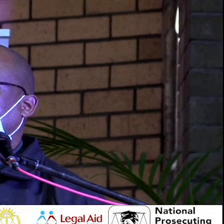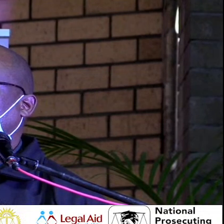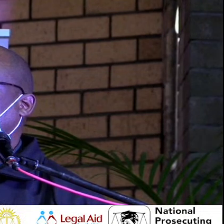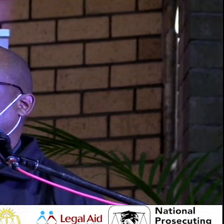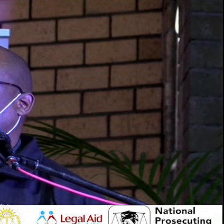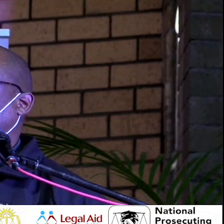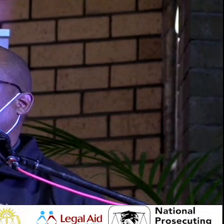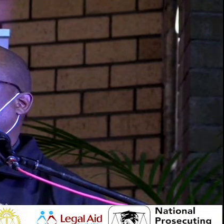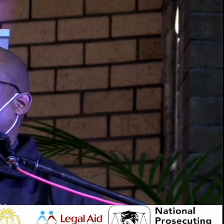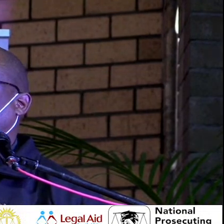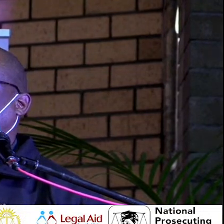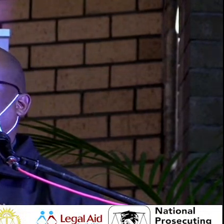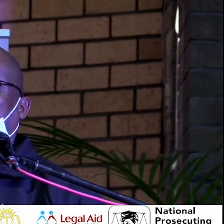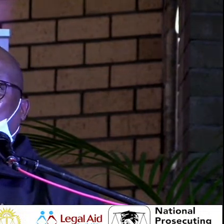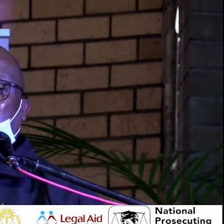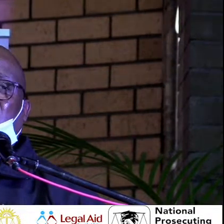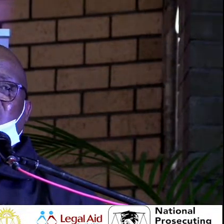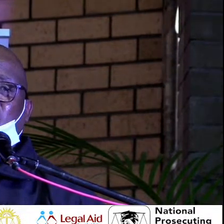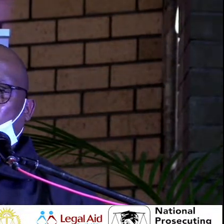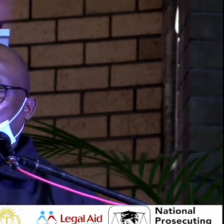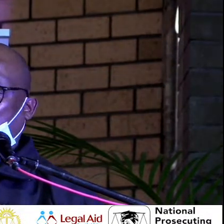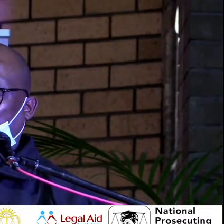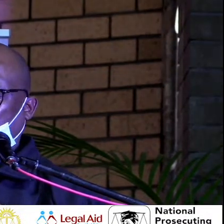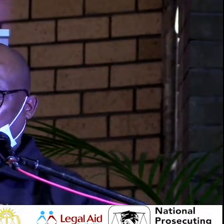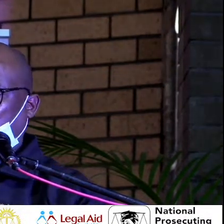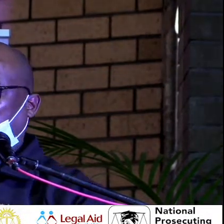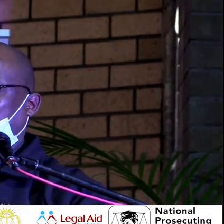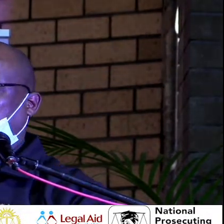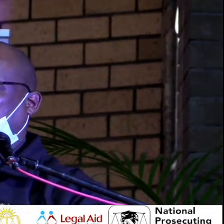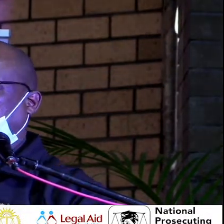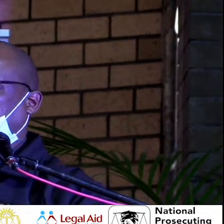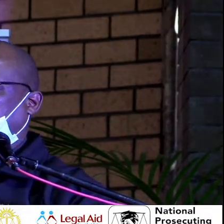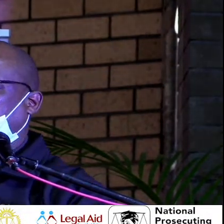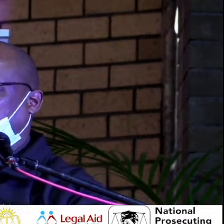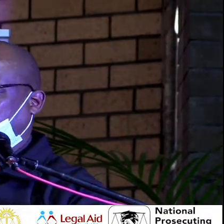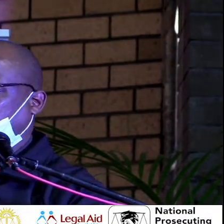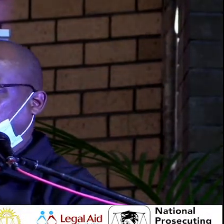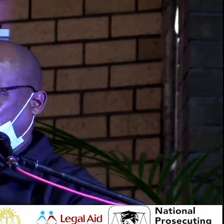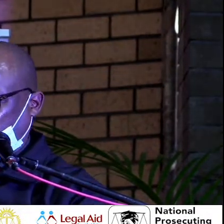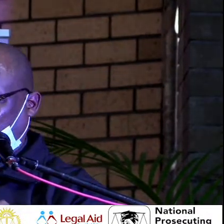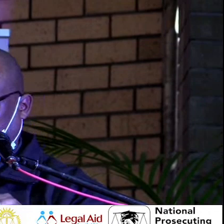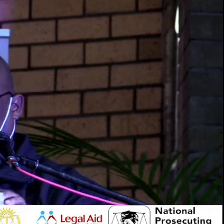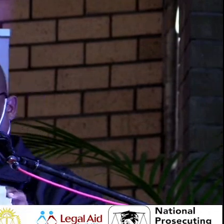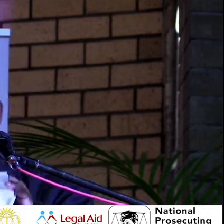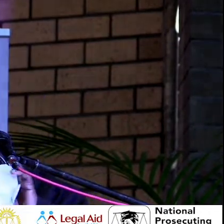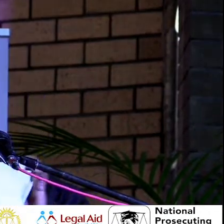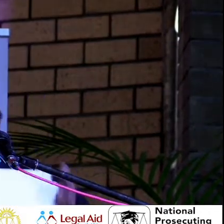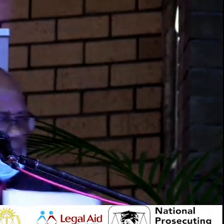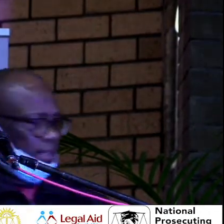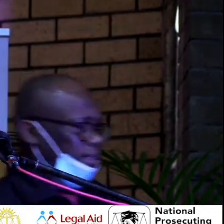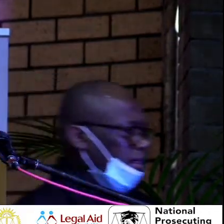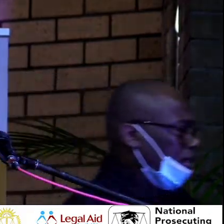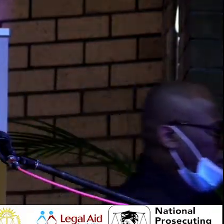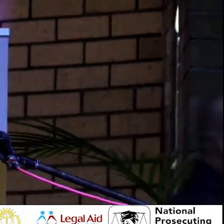nentsebenziswano simanyane ngokuba udlame oluninzi abakuthi ekuhlaleni. Ndiyabulela.